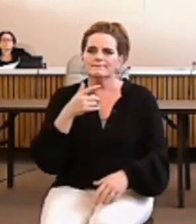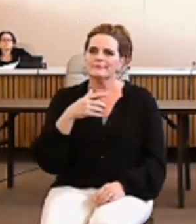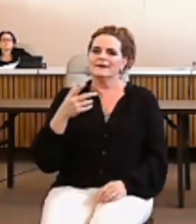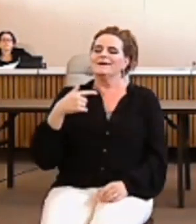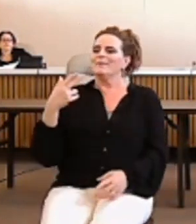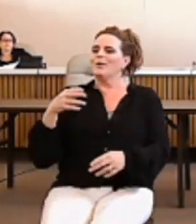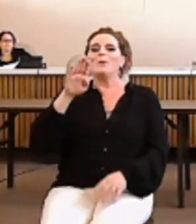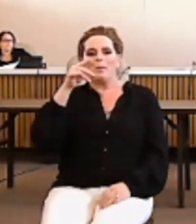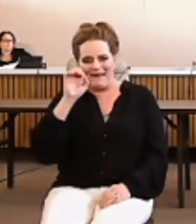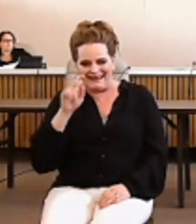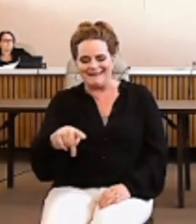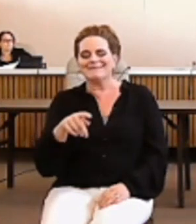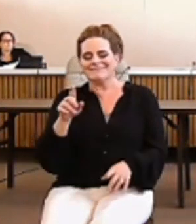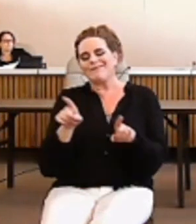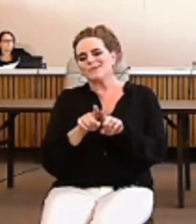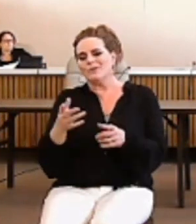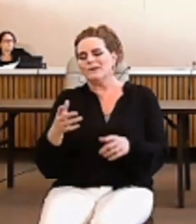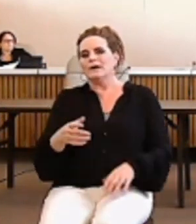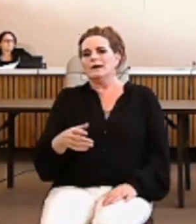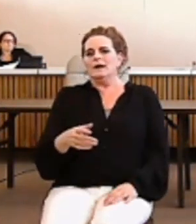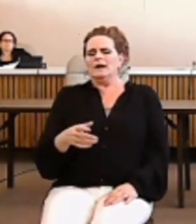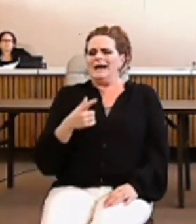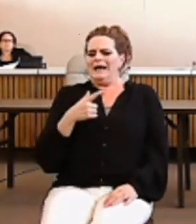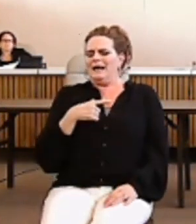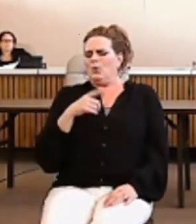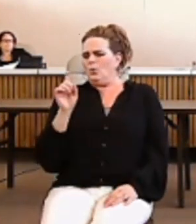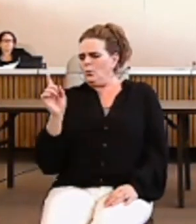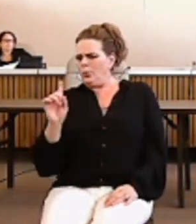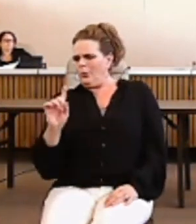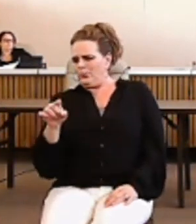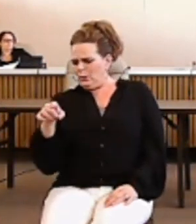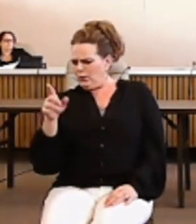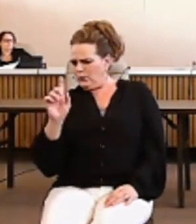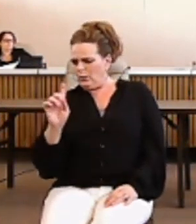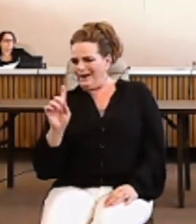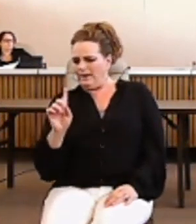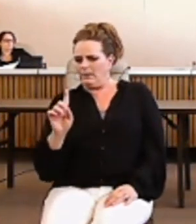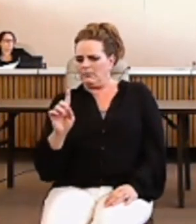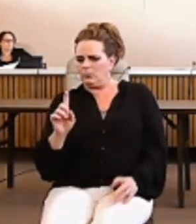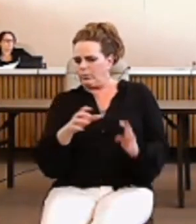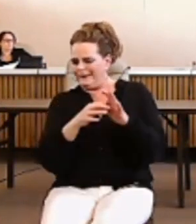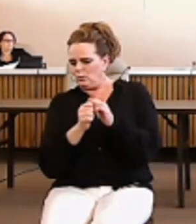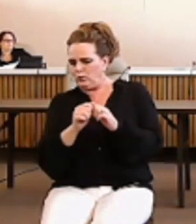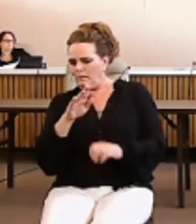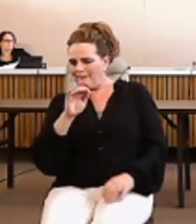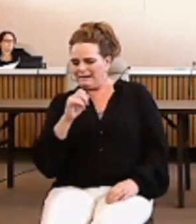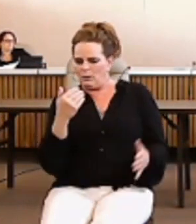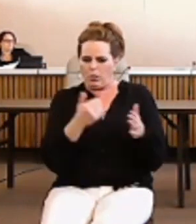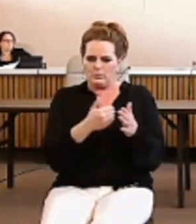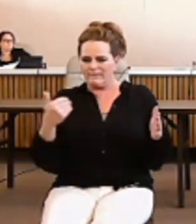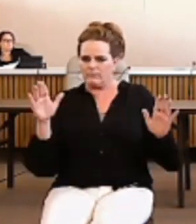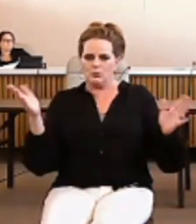the bank. The ATM. Bank. Mhm. Yeah. Exactly where are you in relationship to the bank? The exit.